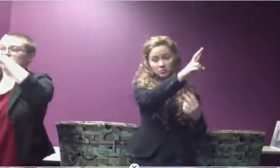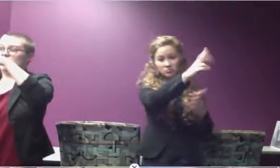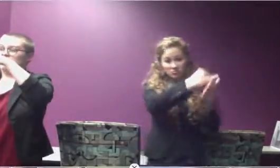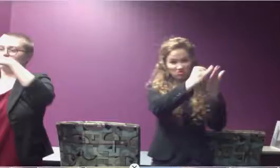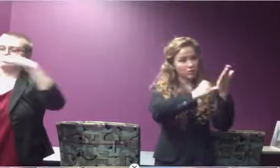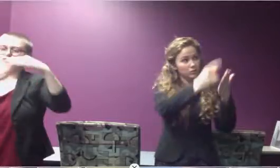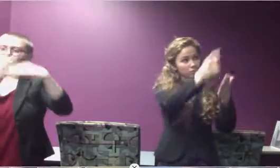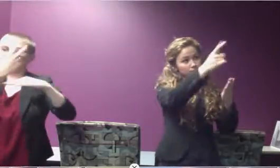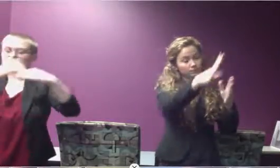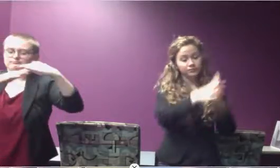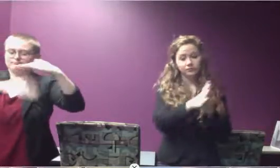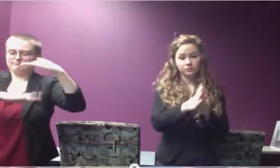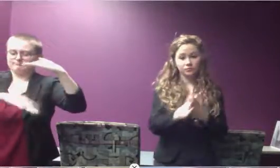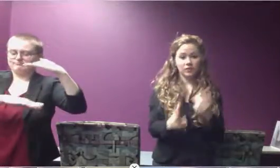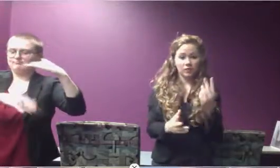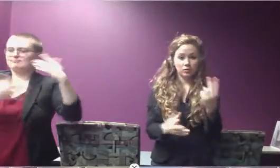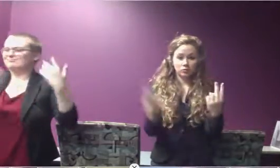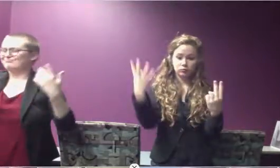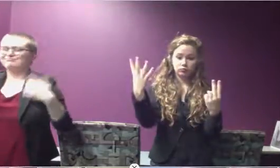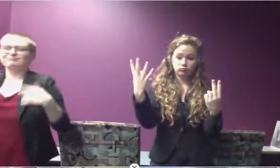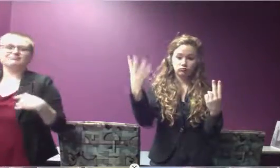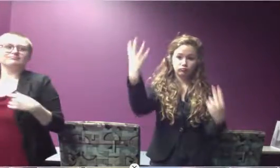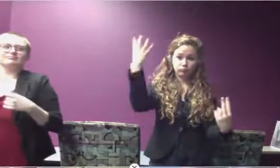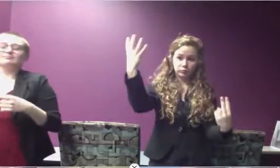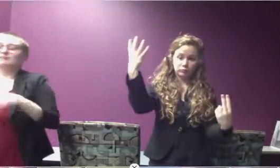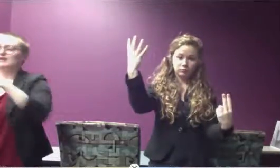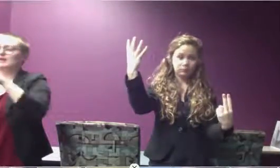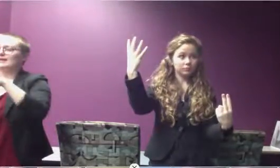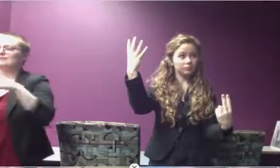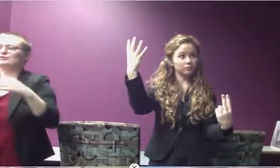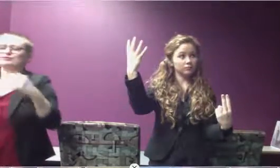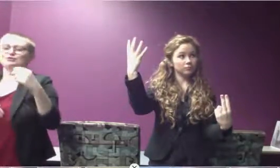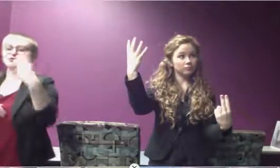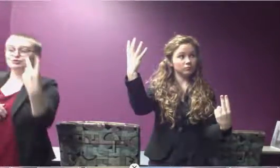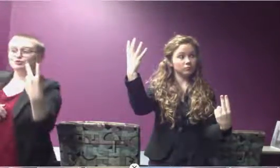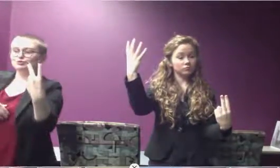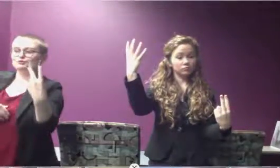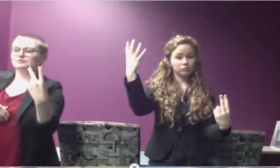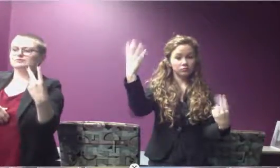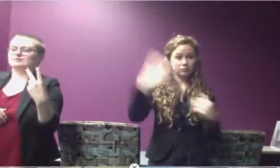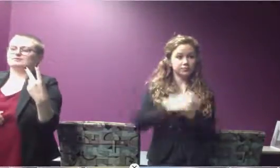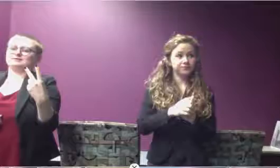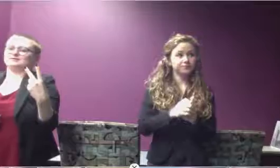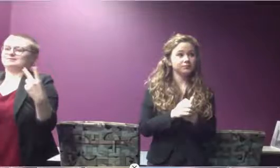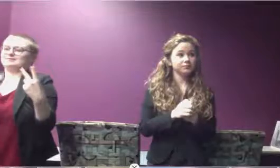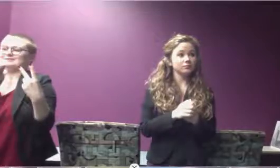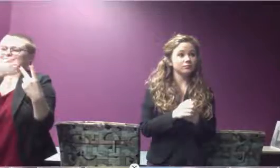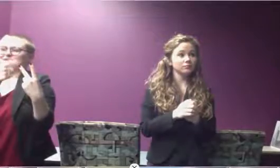You can see it on the board.